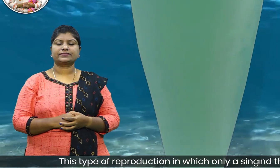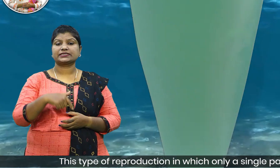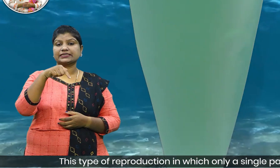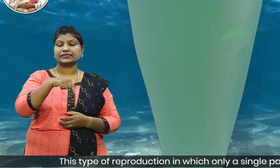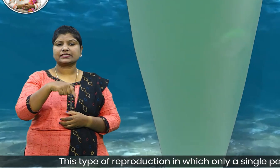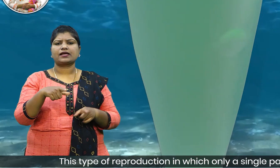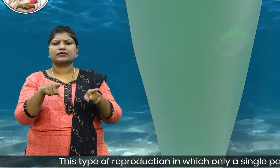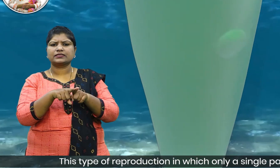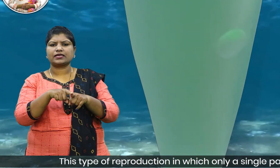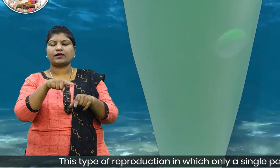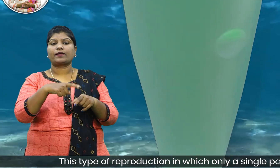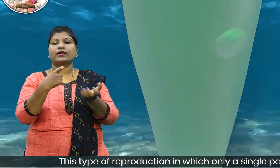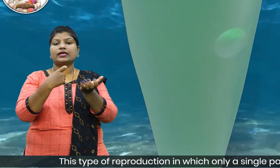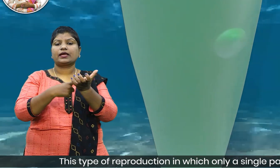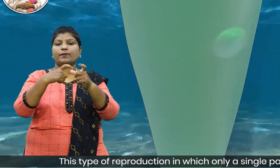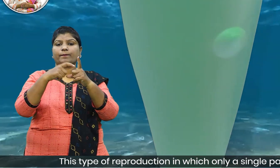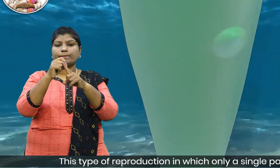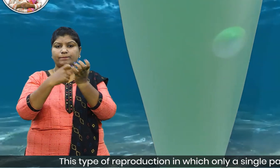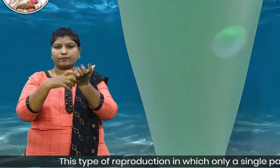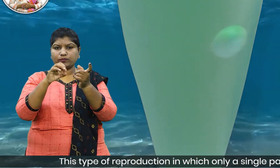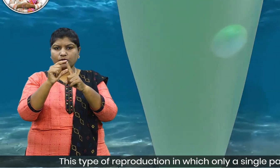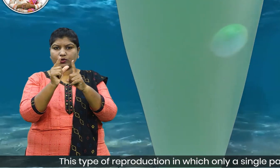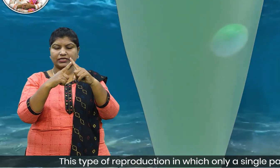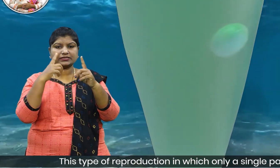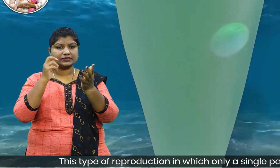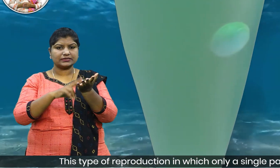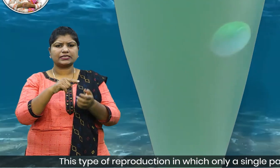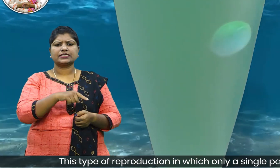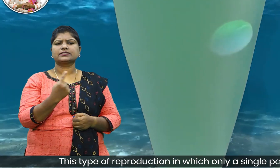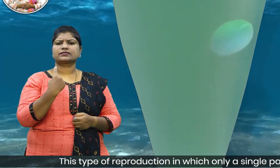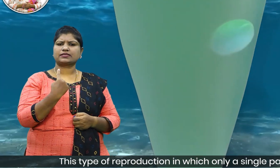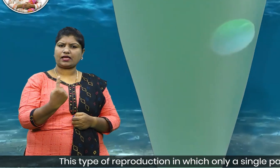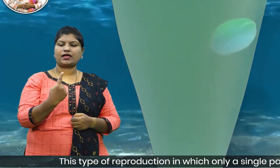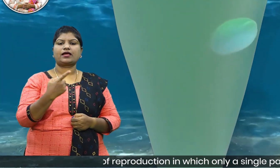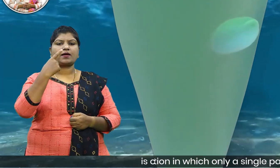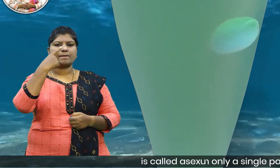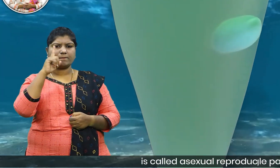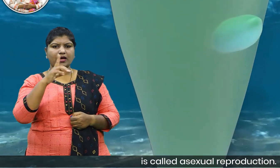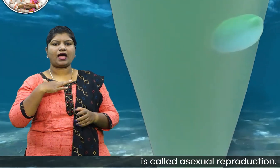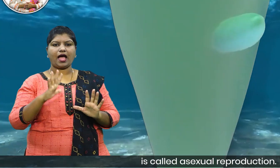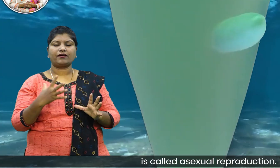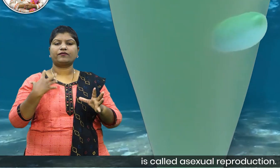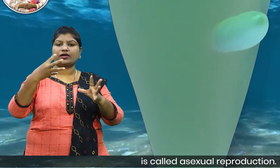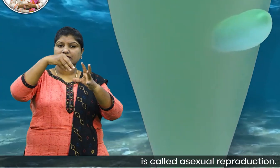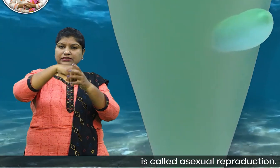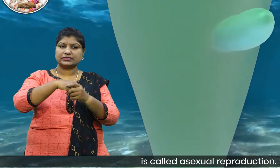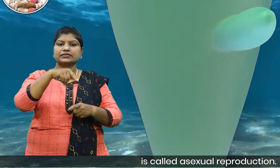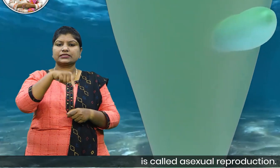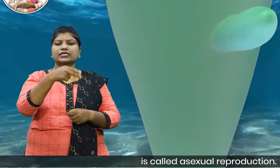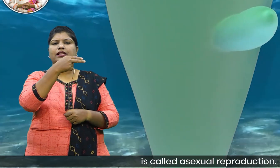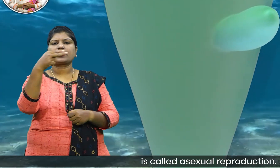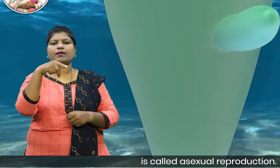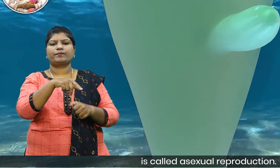This type of reproduction in which only a single parent is involved is called